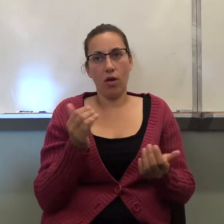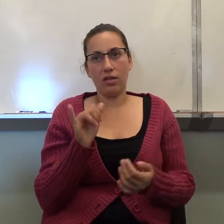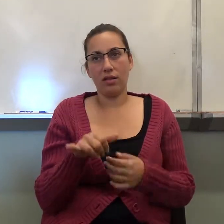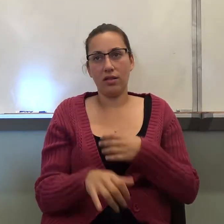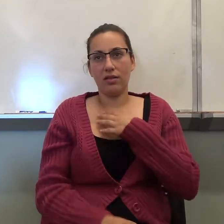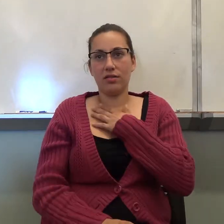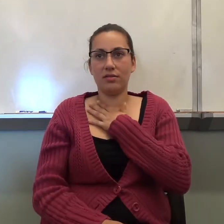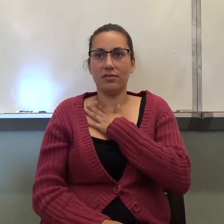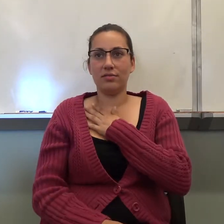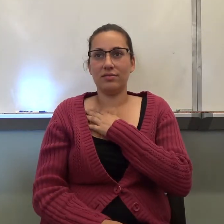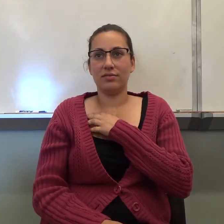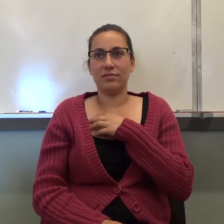and it also multiplies that.